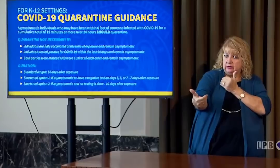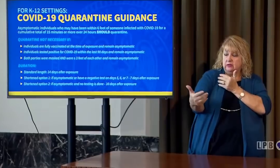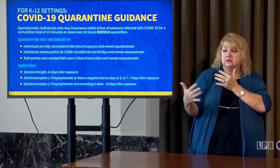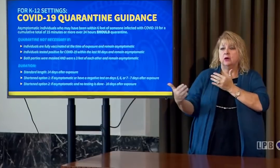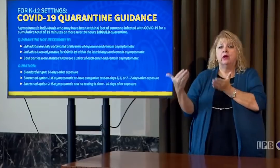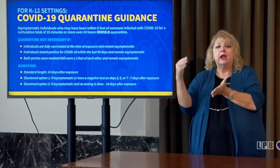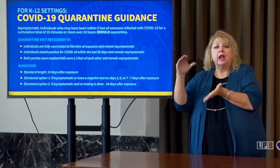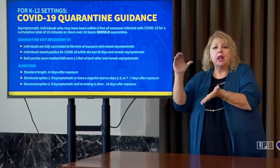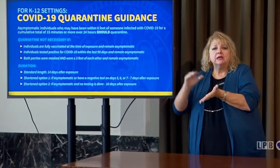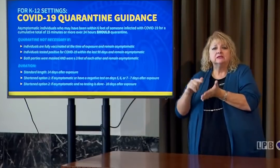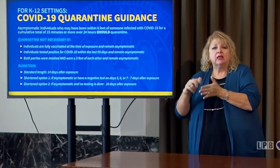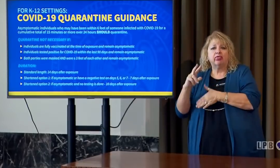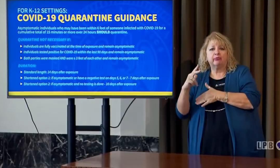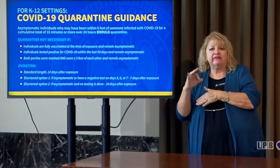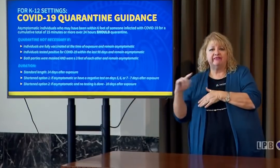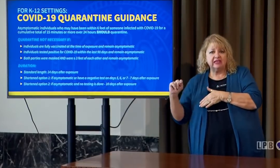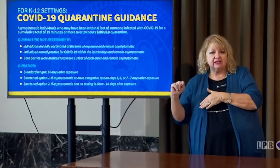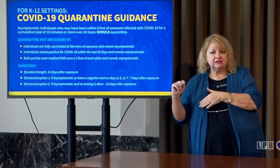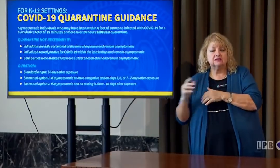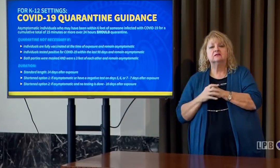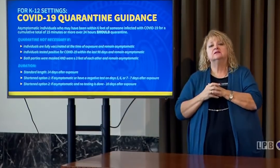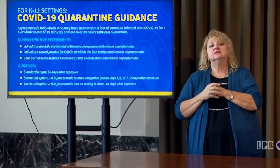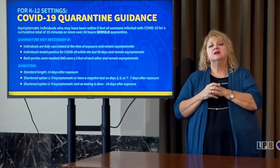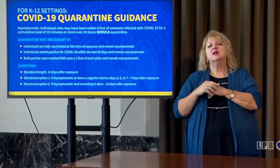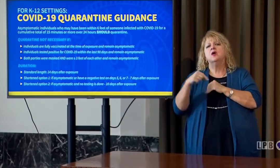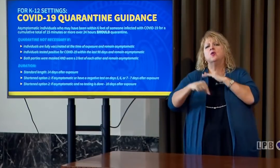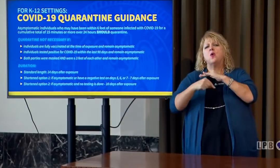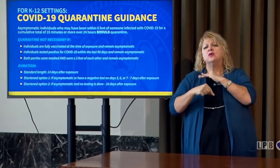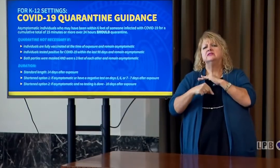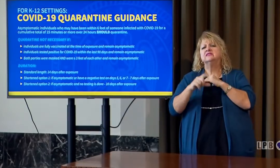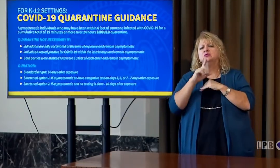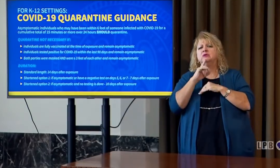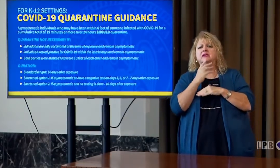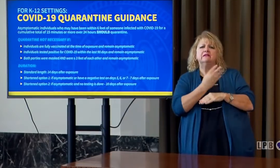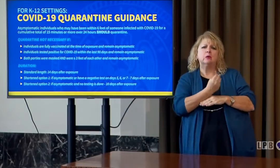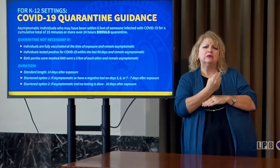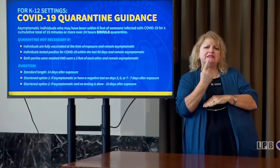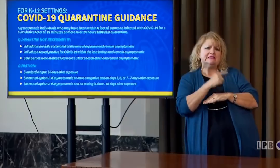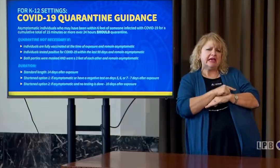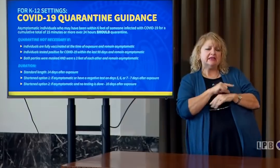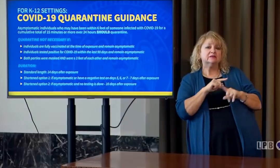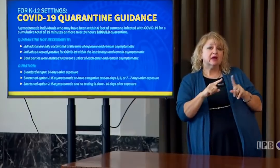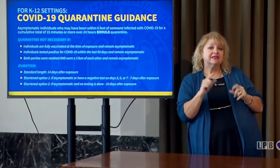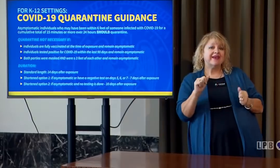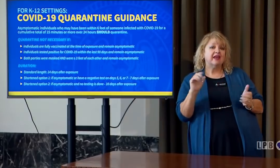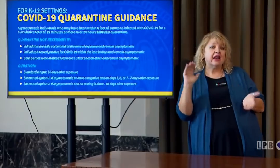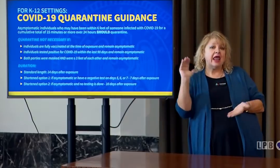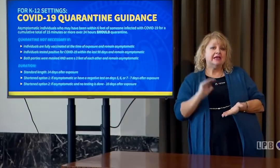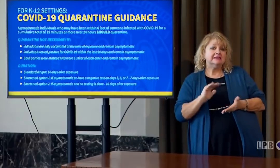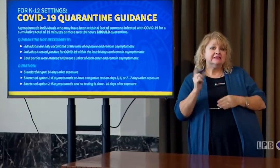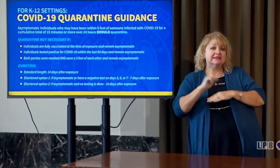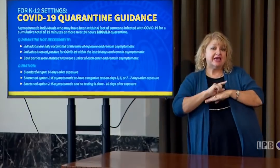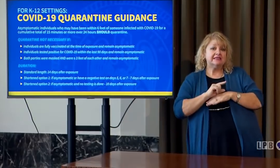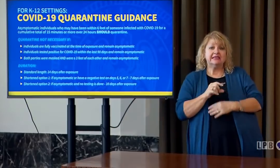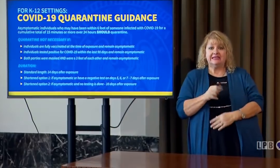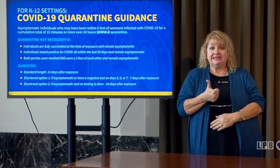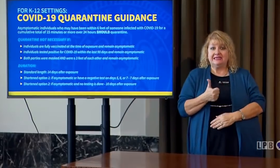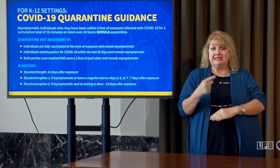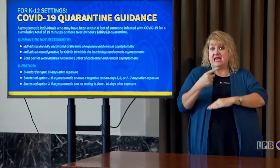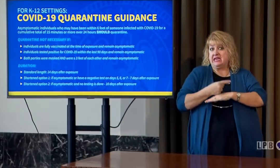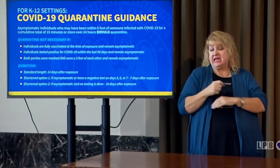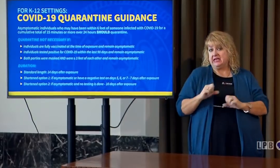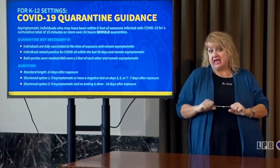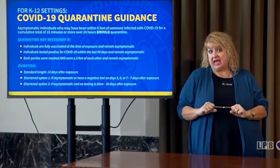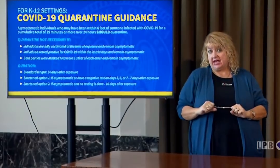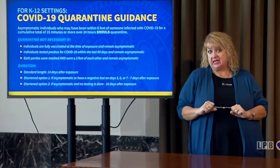14 days from the point of exposure, although there are 2 ways to shorten that. Number one, you can shorten it to 10 days straight up